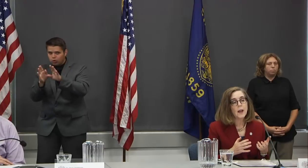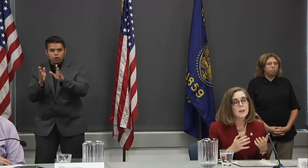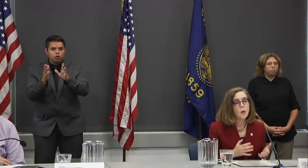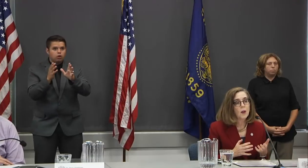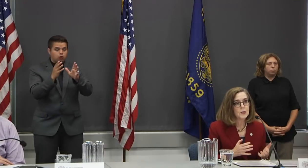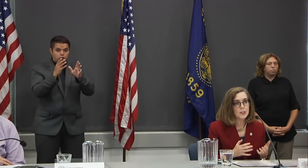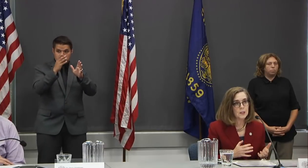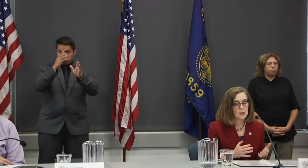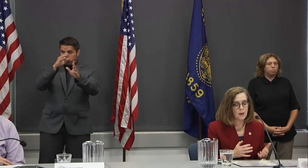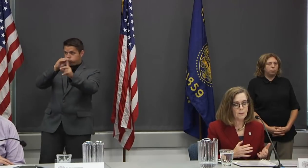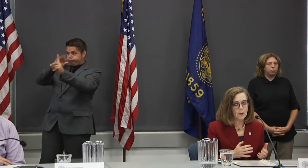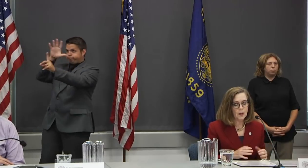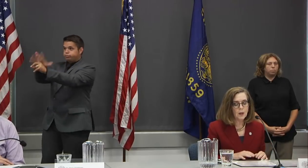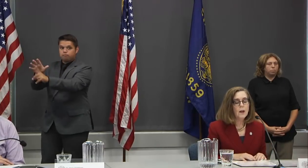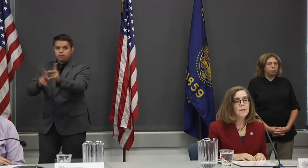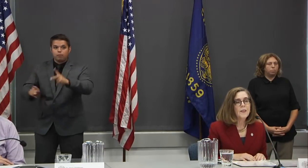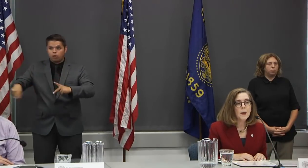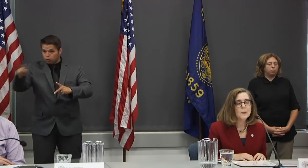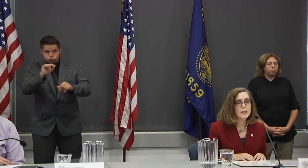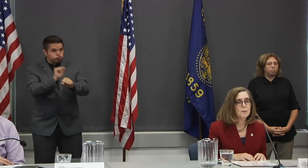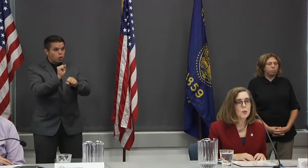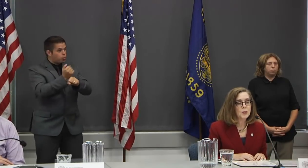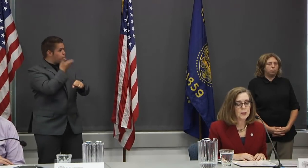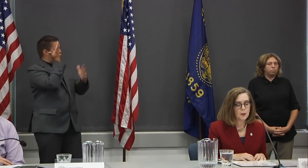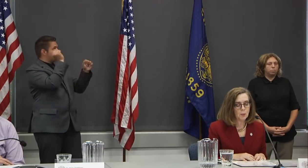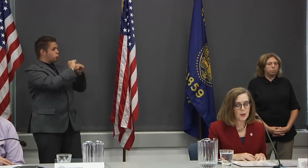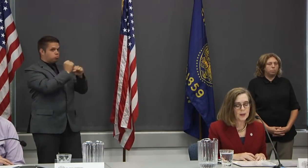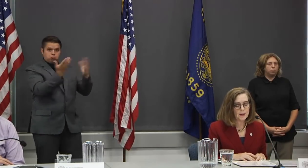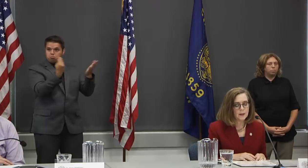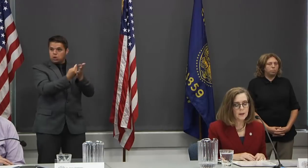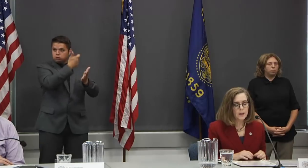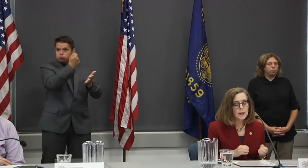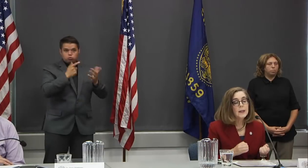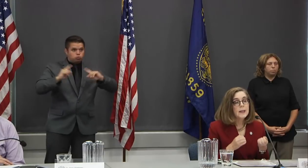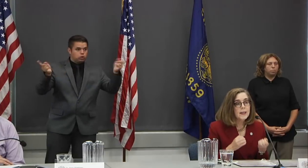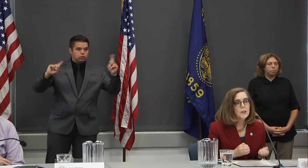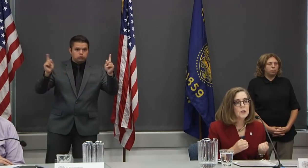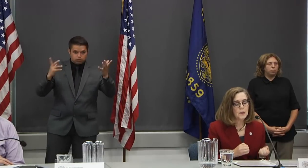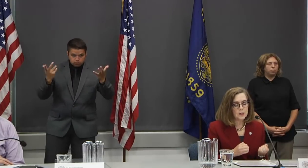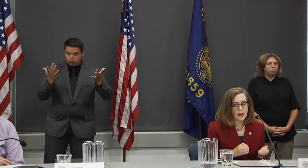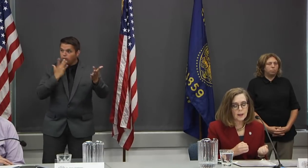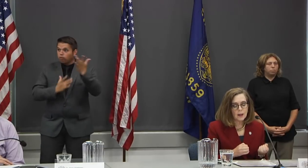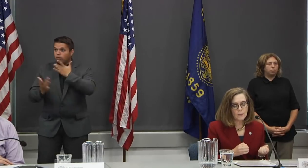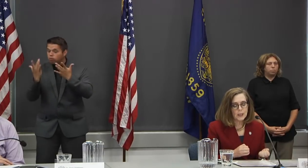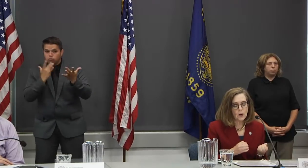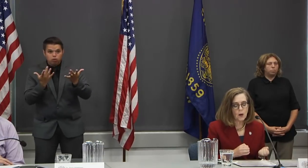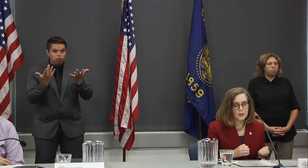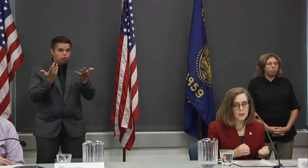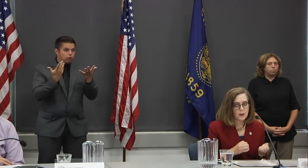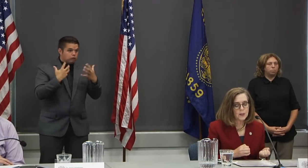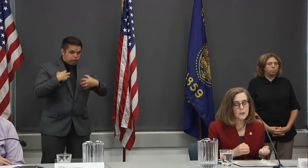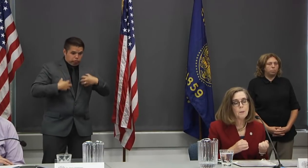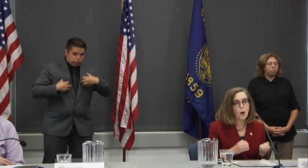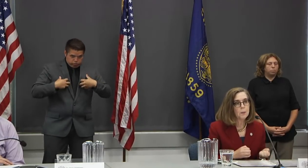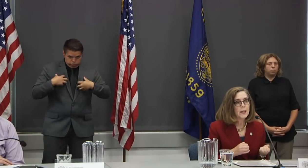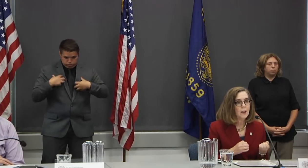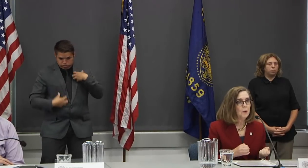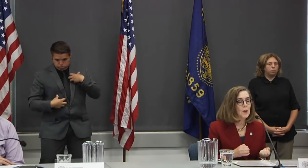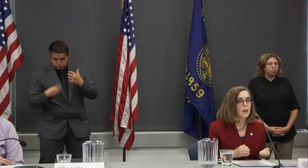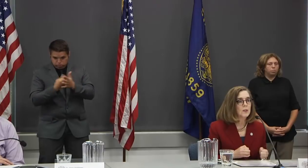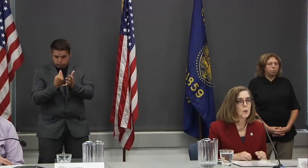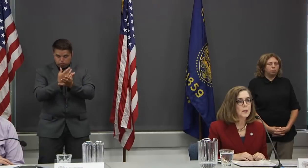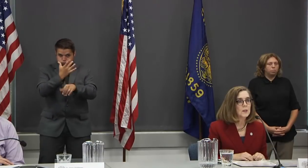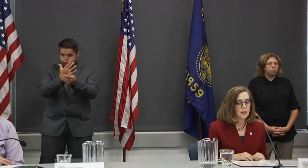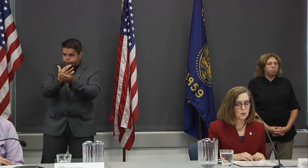jobs and lost income, families pushed to the brink. Each of these economic costs carries a public